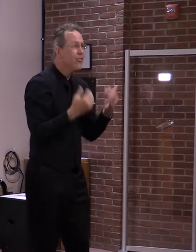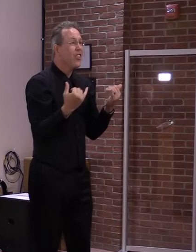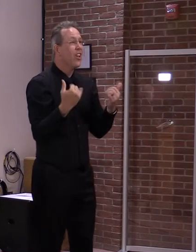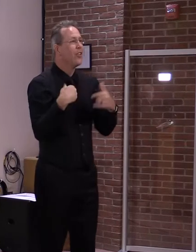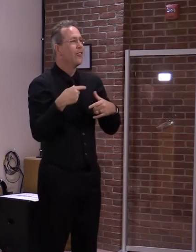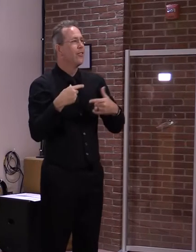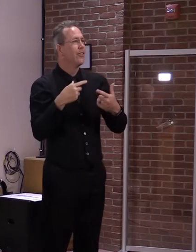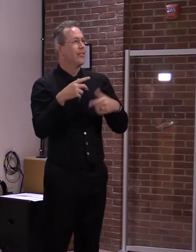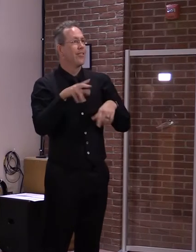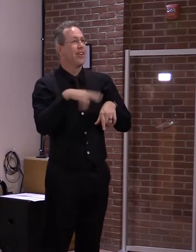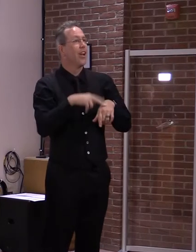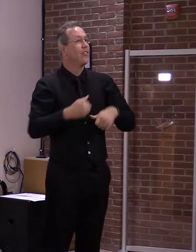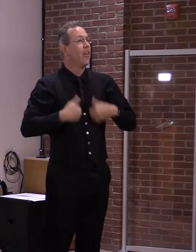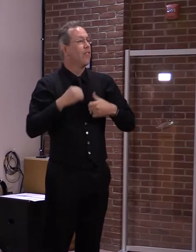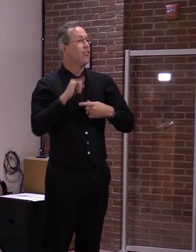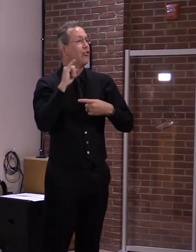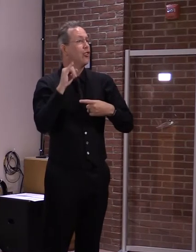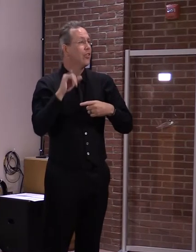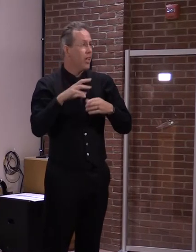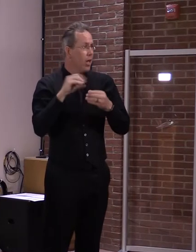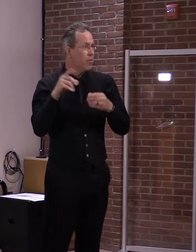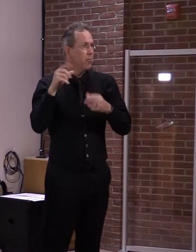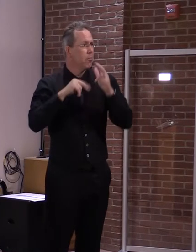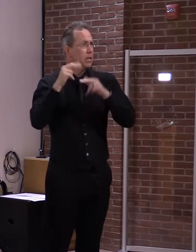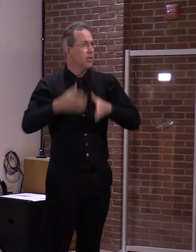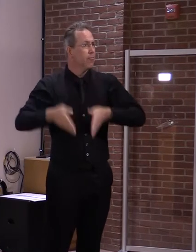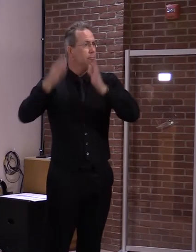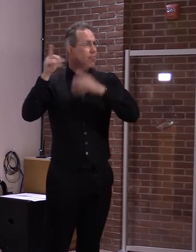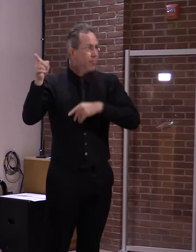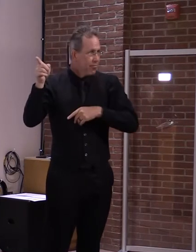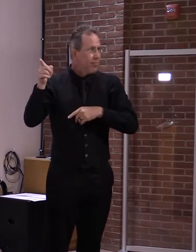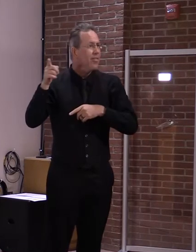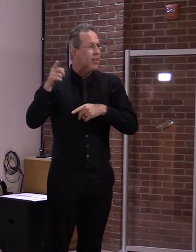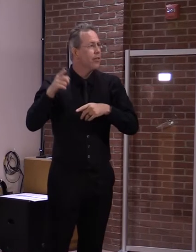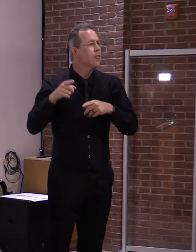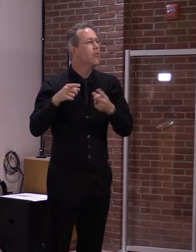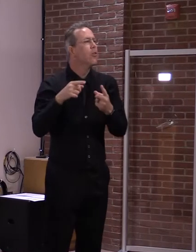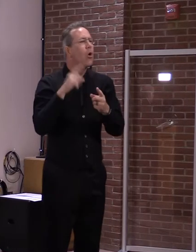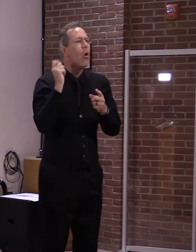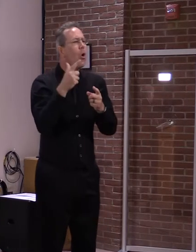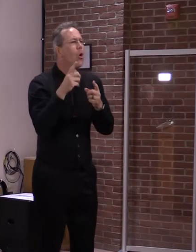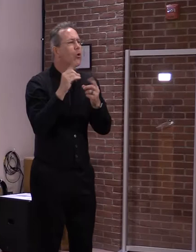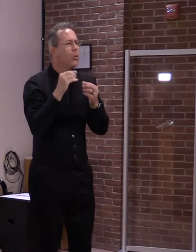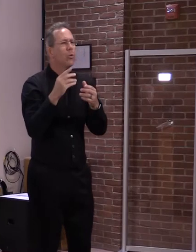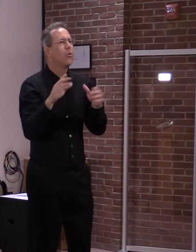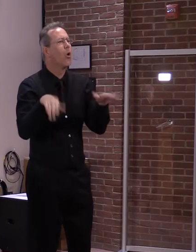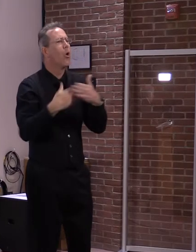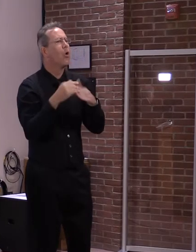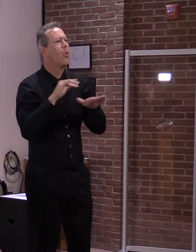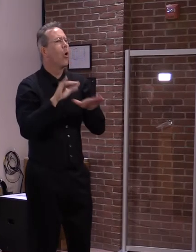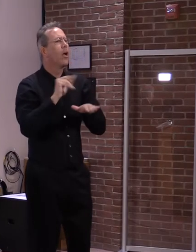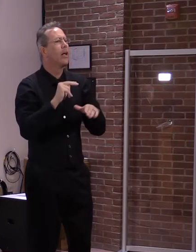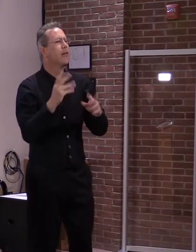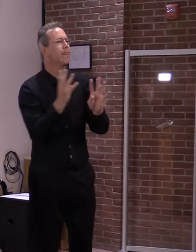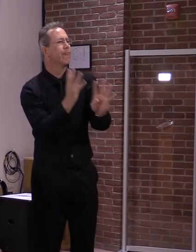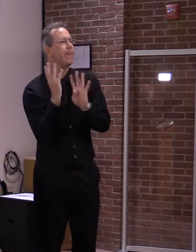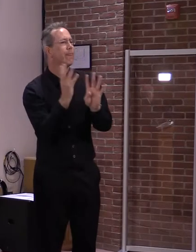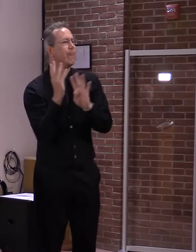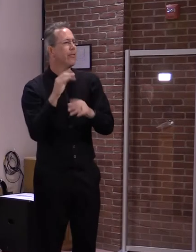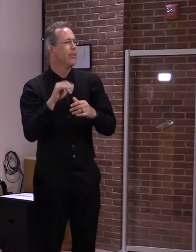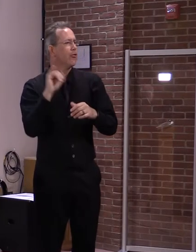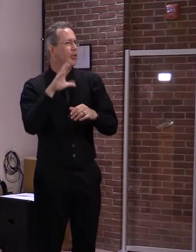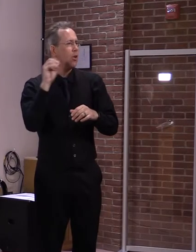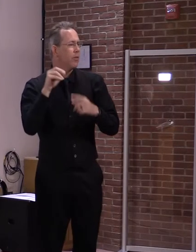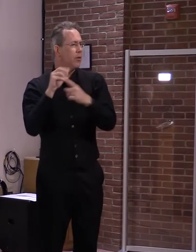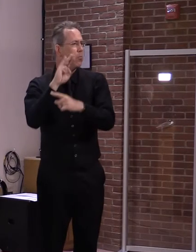move forward. So that number will continue to go down as we transition to a different